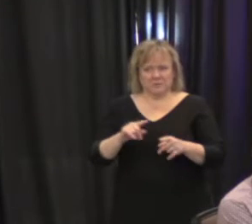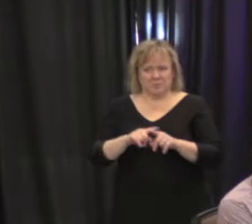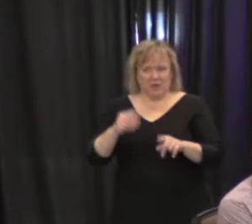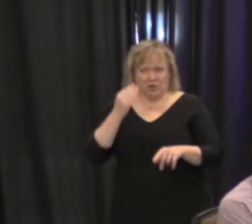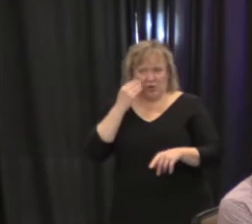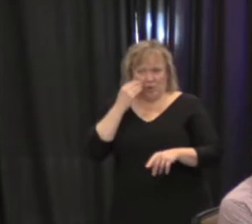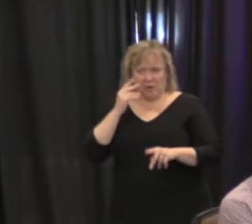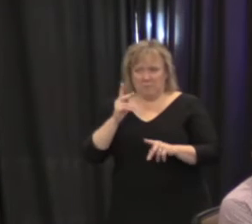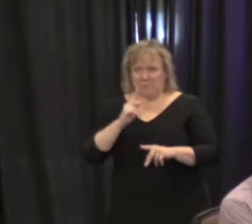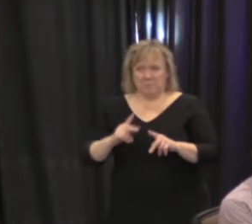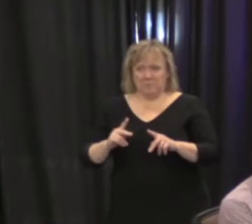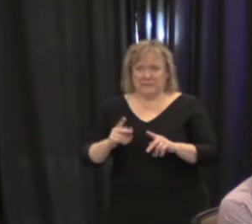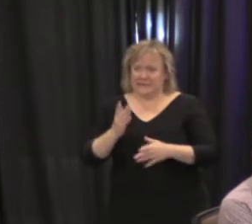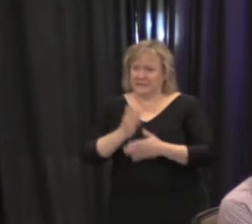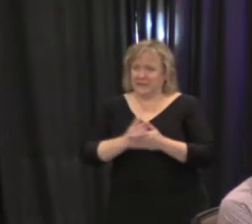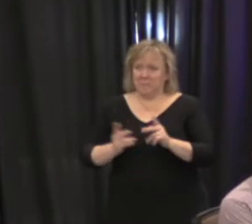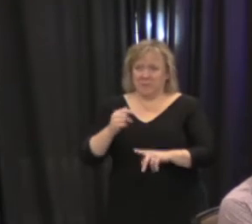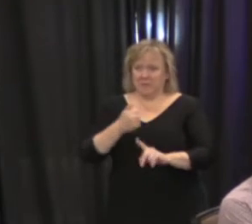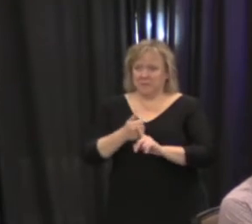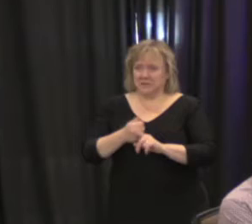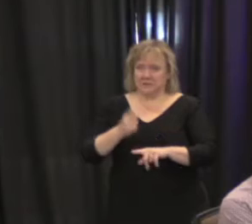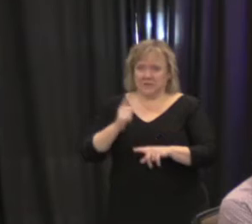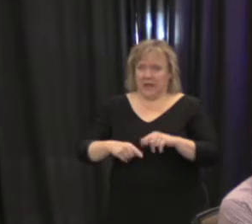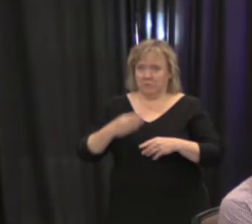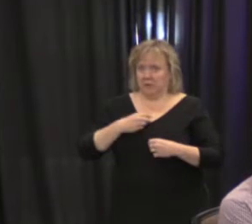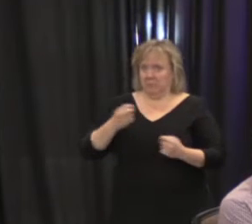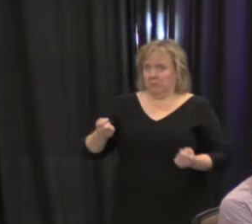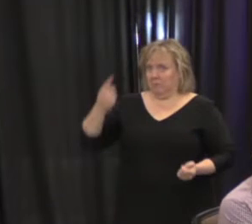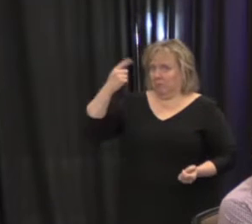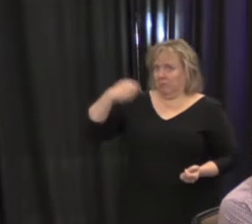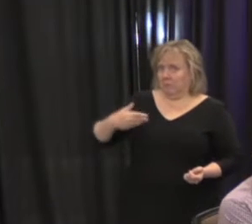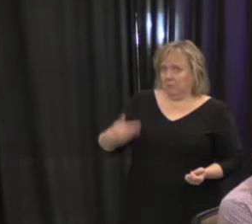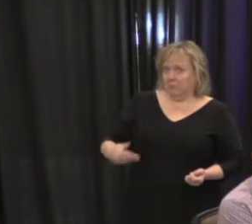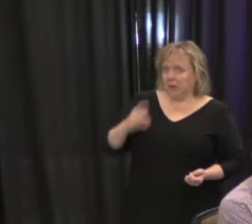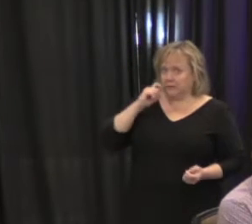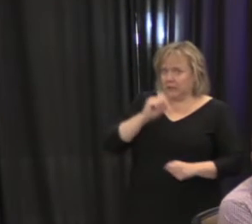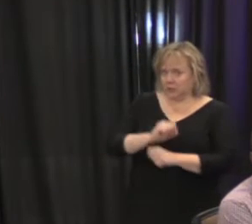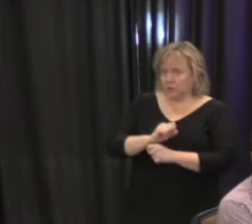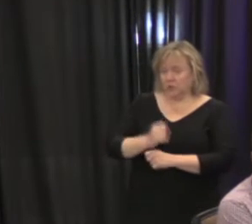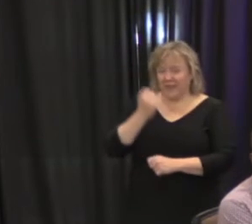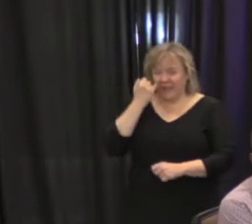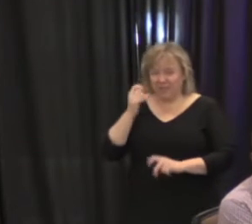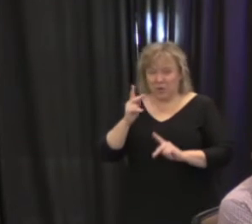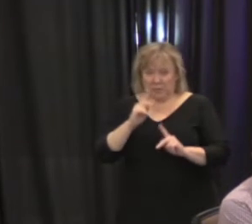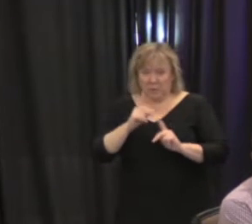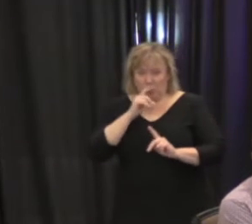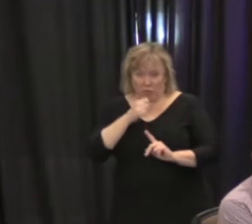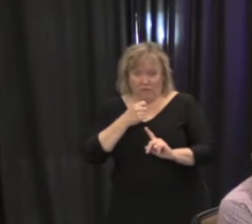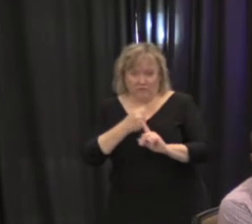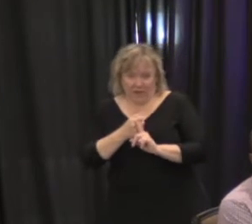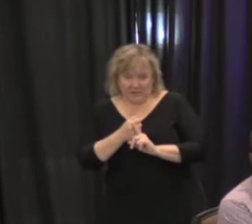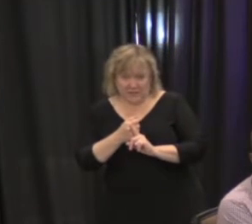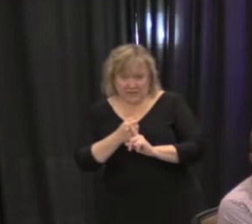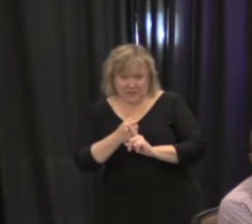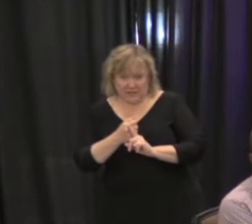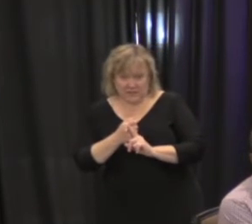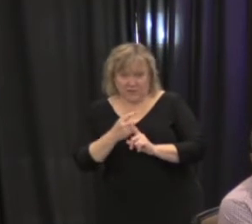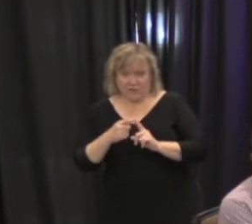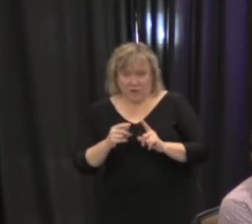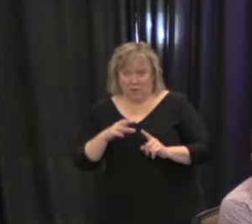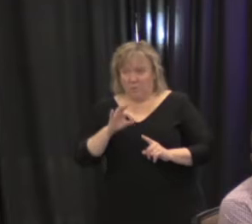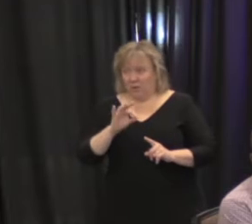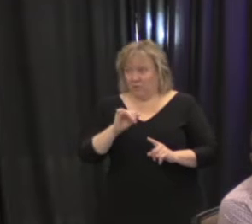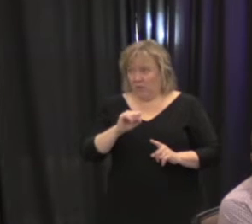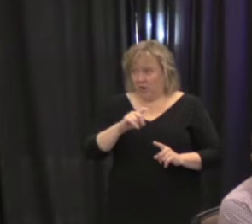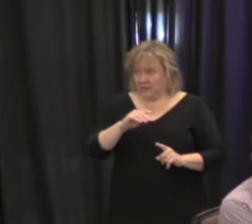people can't be out as a sex worker. So if there are folks that have been affected by SESTA FOSTA,